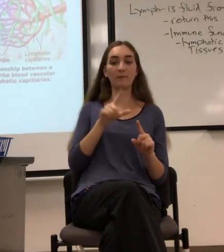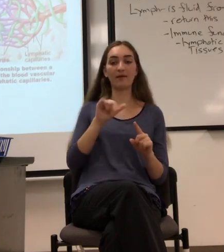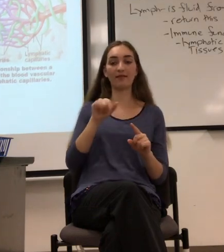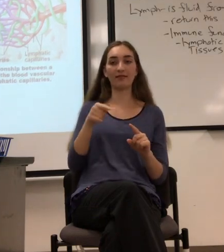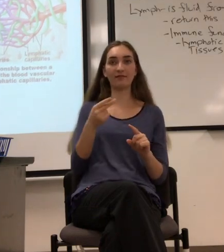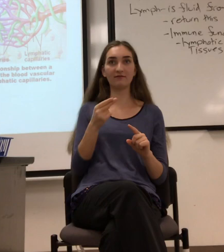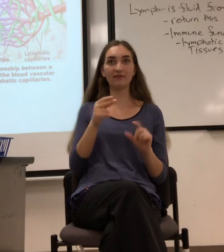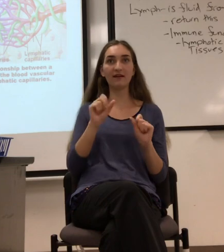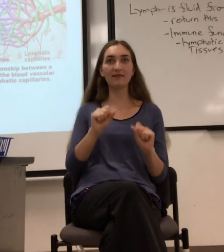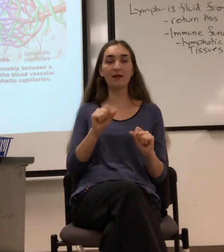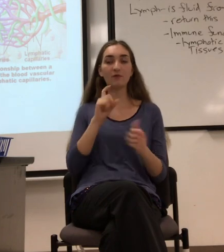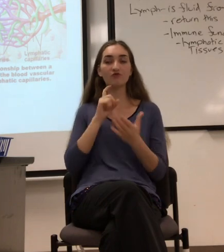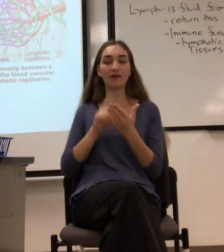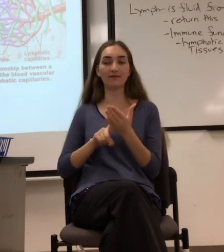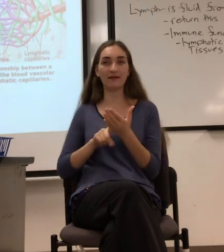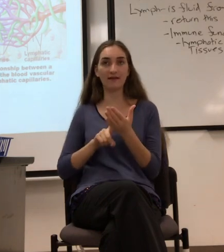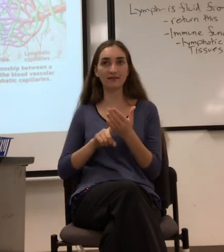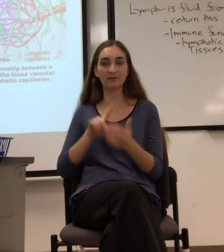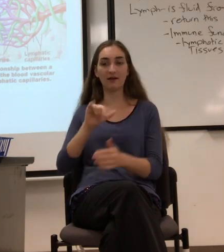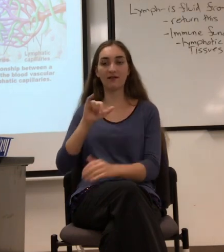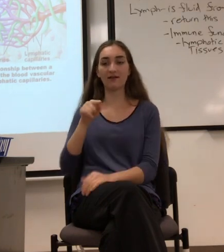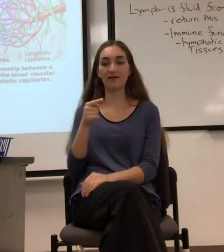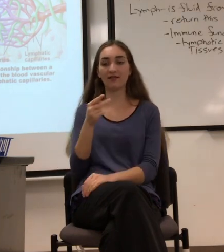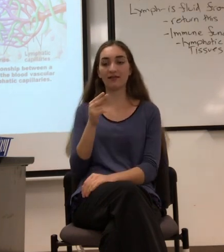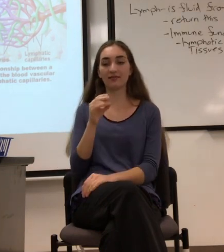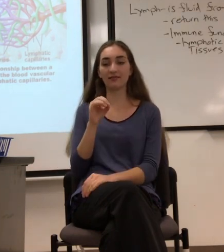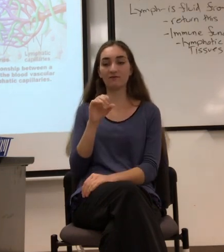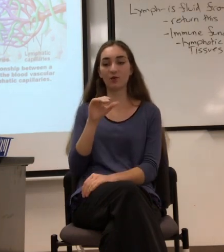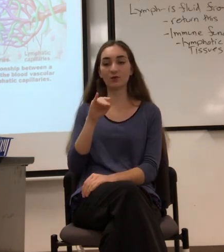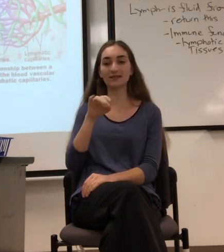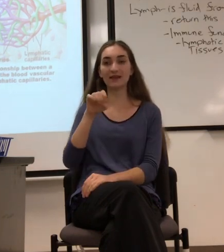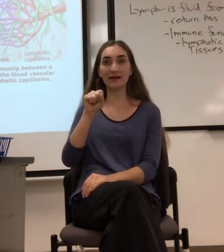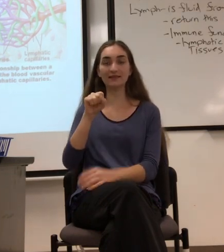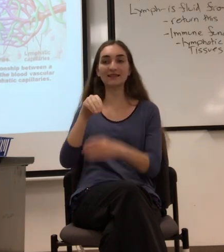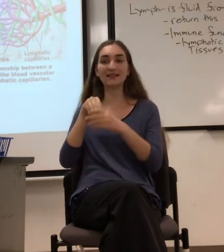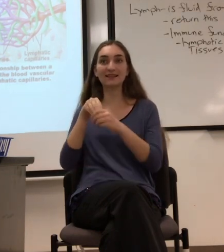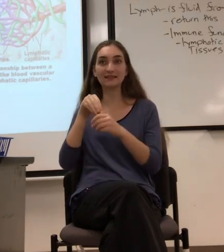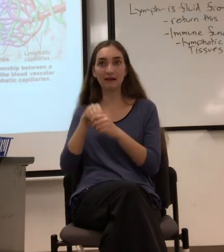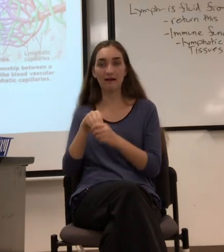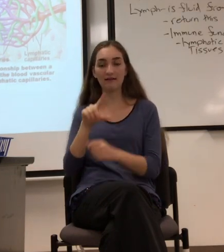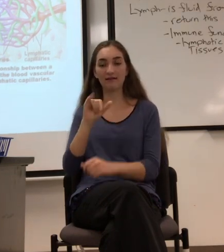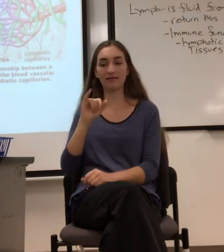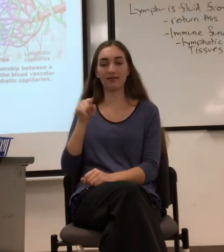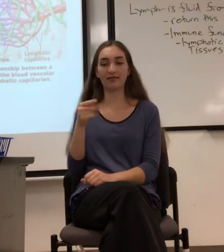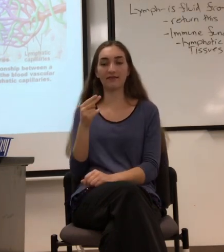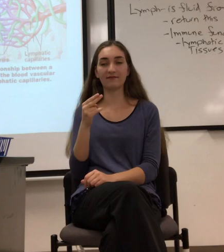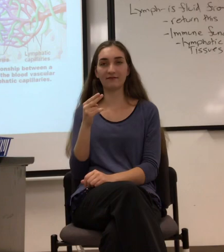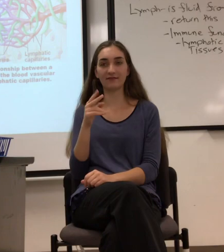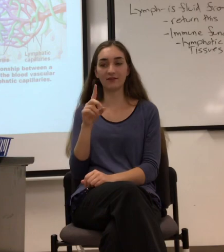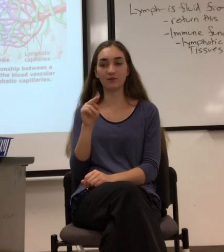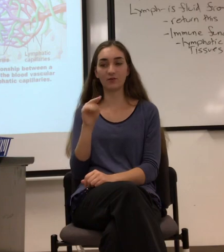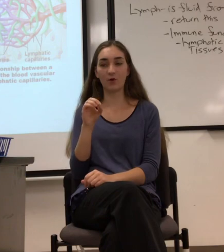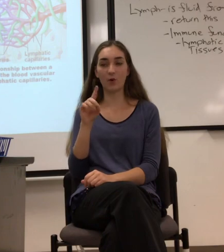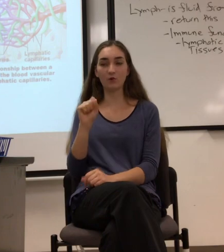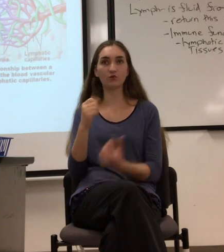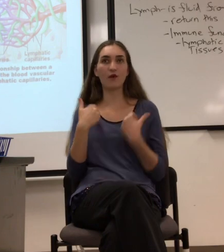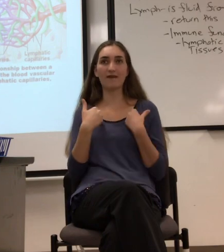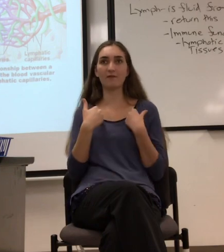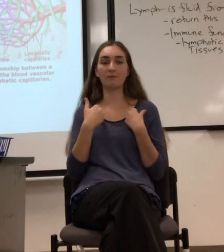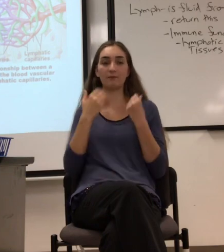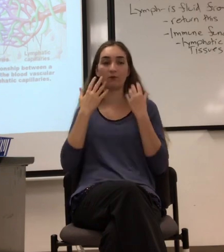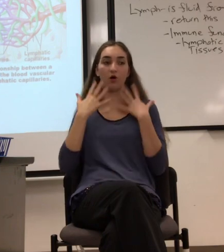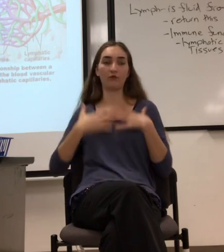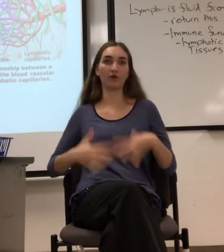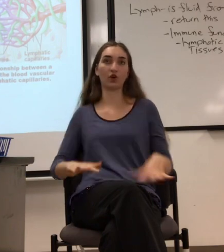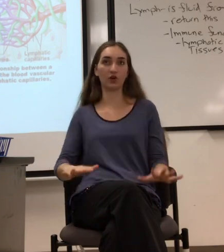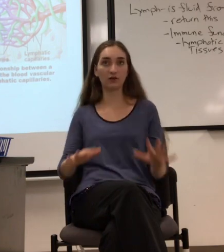reside within the lymph node. Okay, so that's what lymphatics do for it. You got lymph nodes all over the place. The key ones